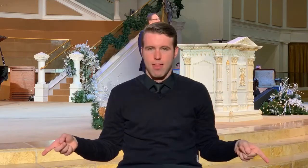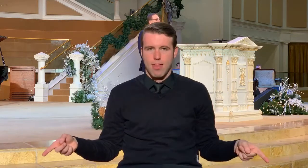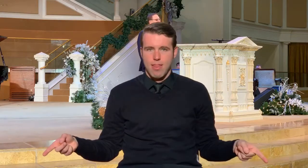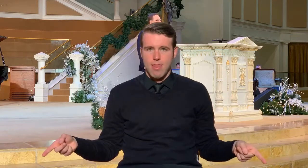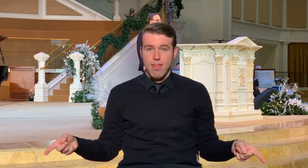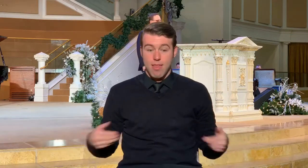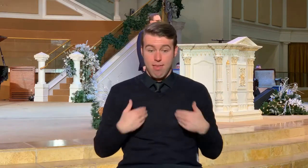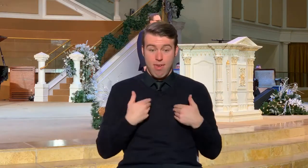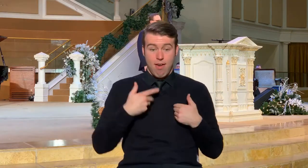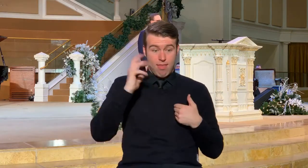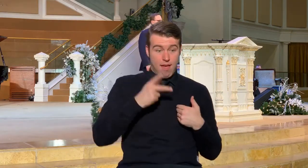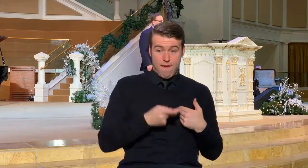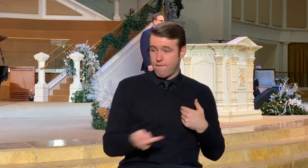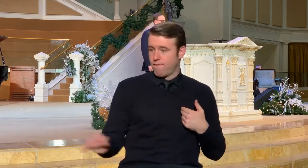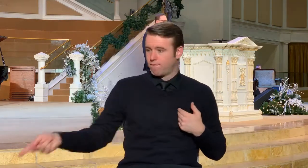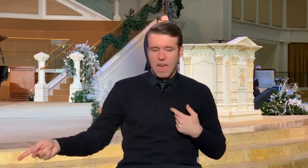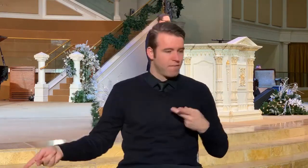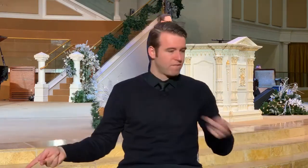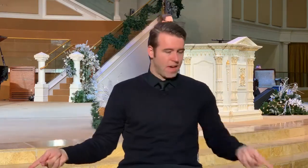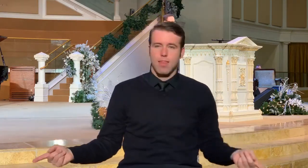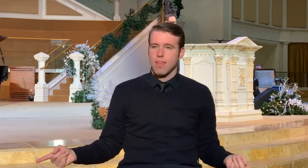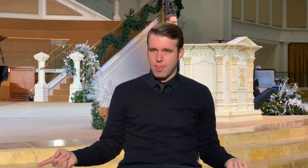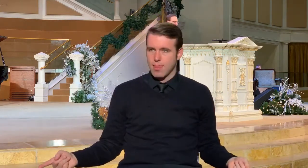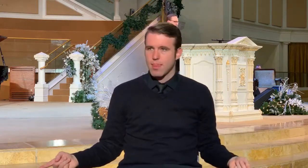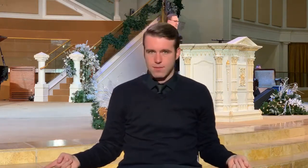Her young lions let her down.